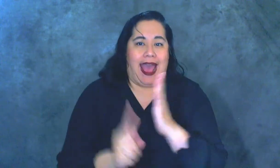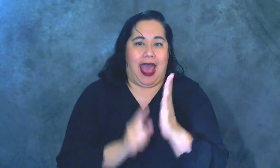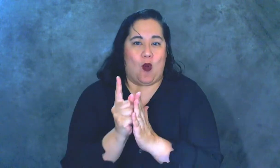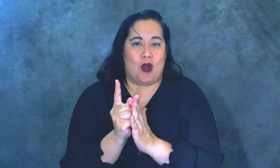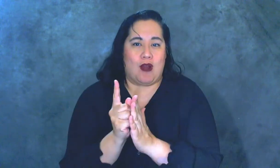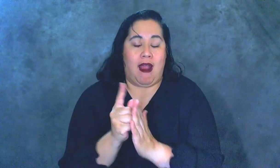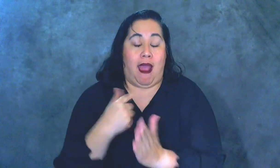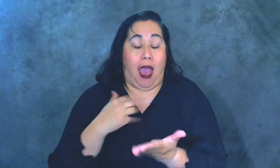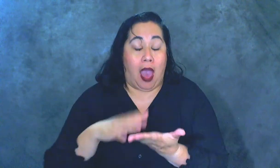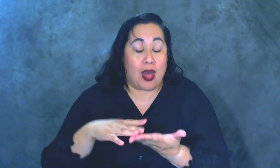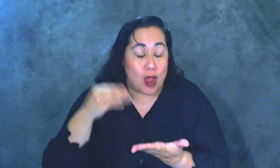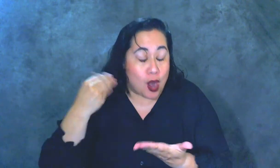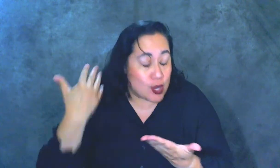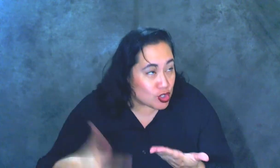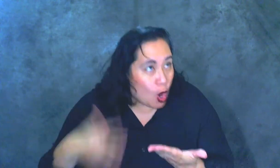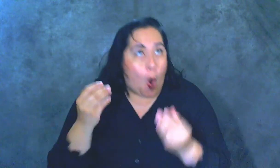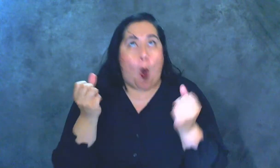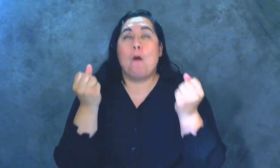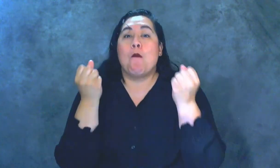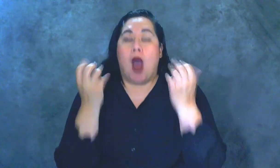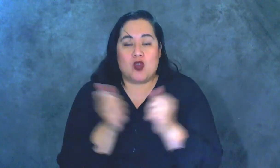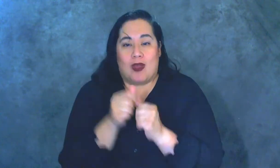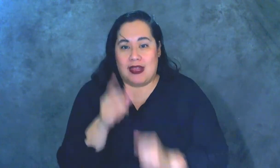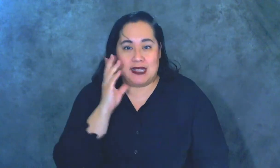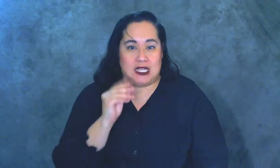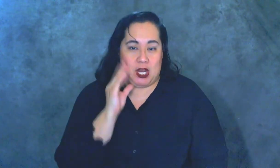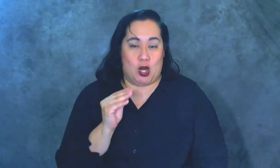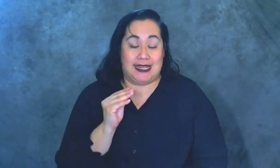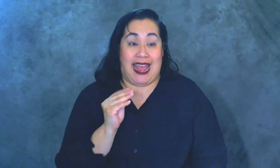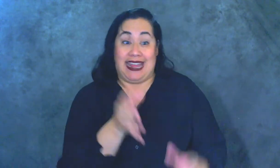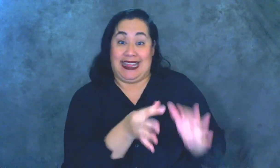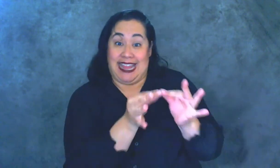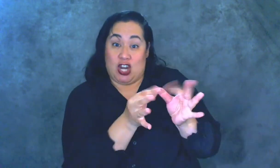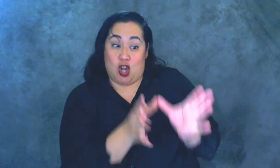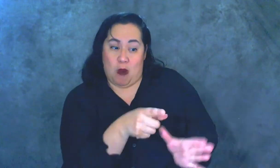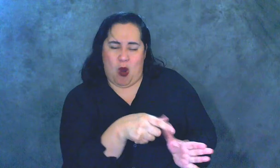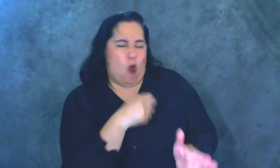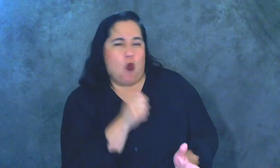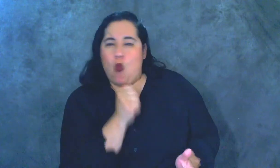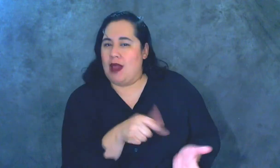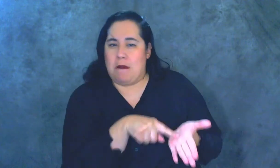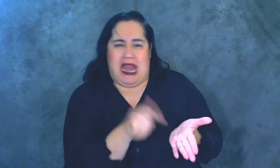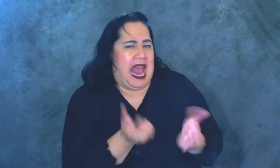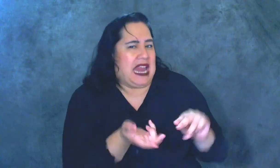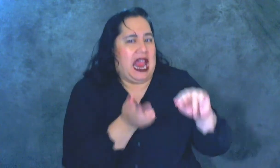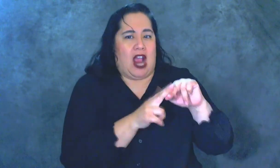I learned so much with this experience. The interpreter wasn't paid any extra for working with